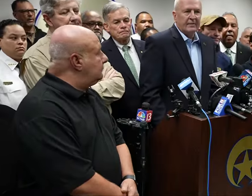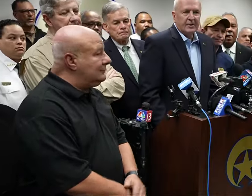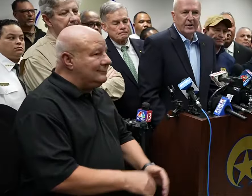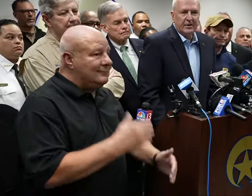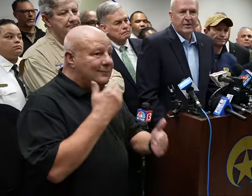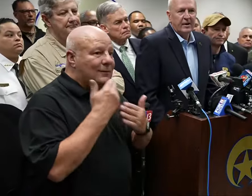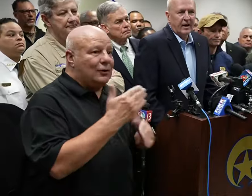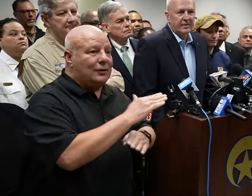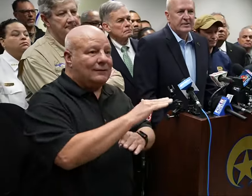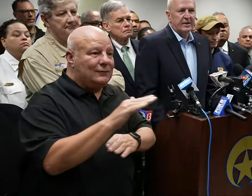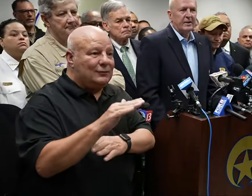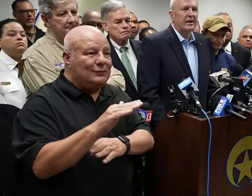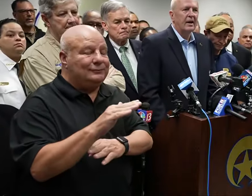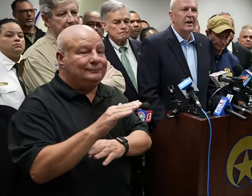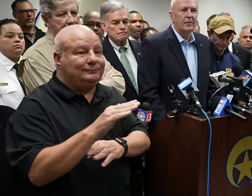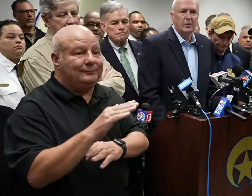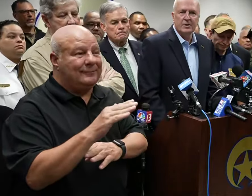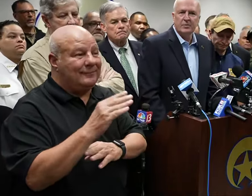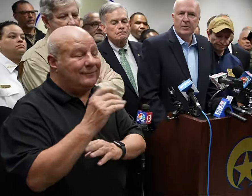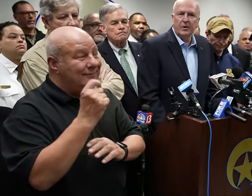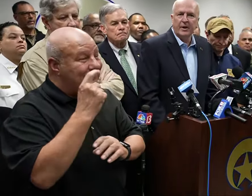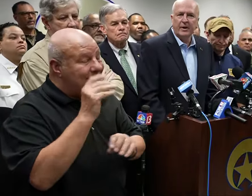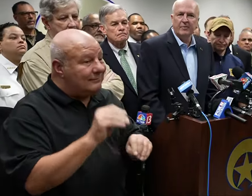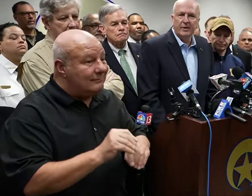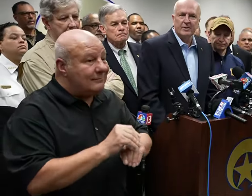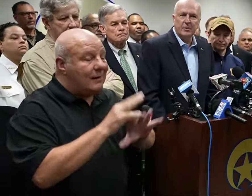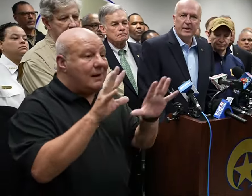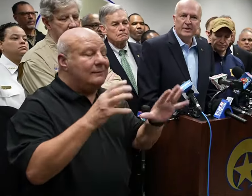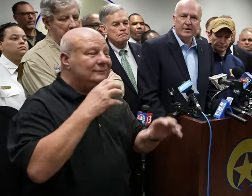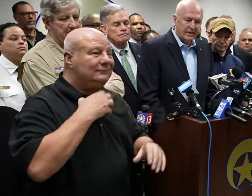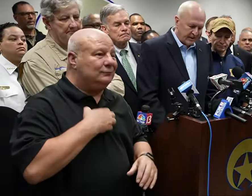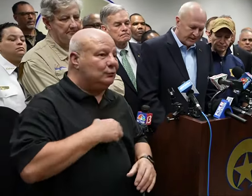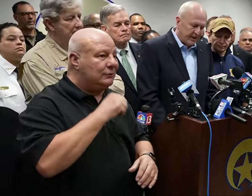Good afternoon. Obviously, we wish we weren't here for